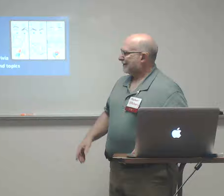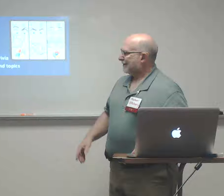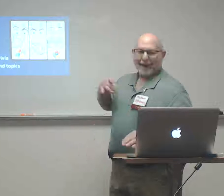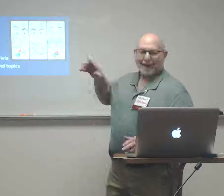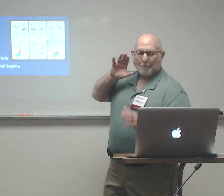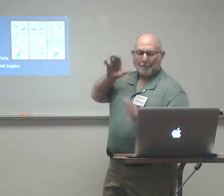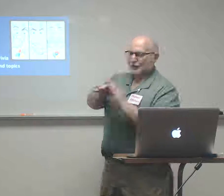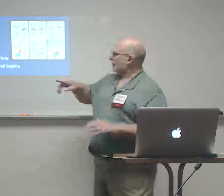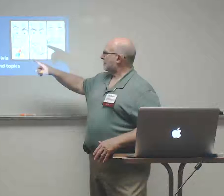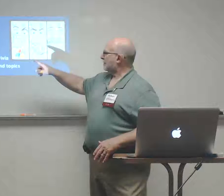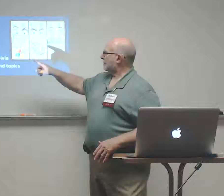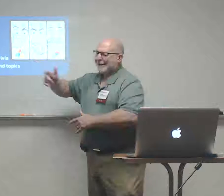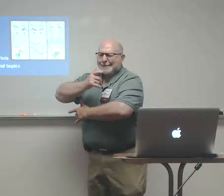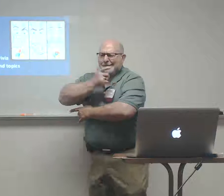I like the picture.